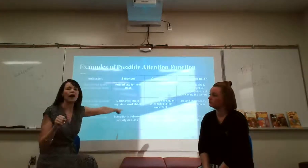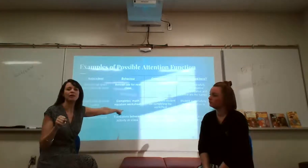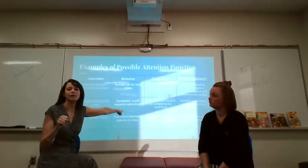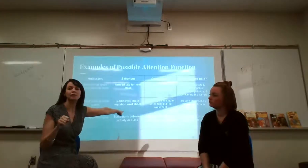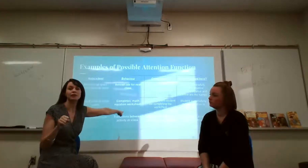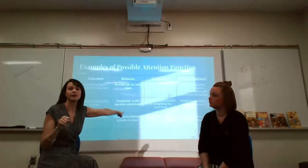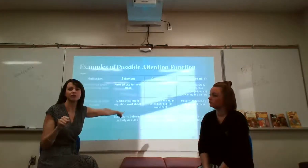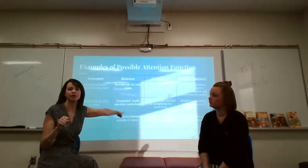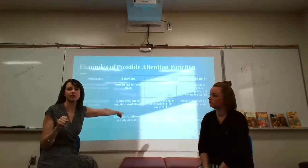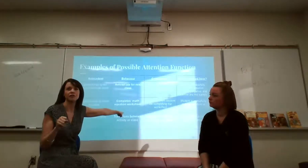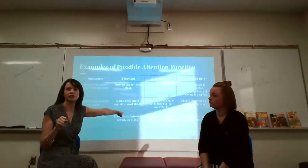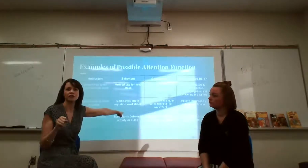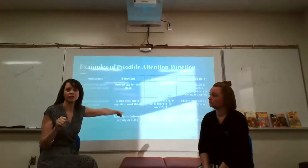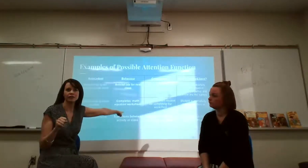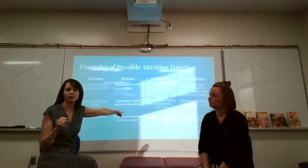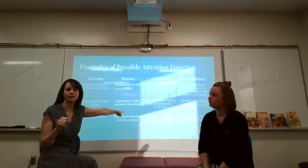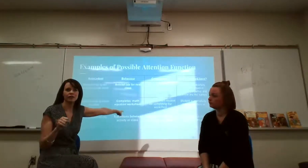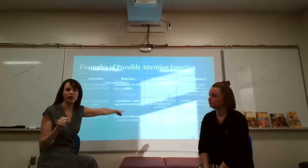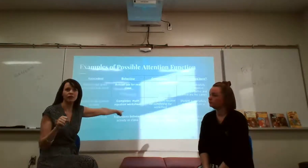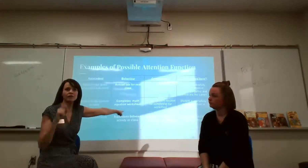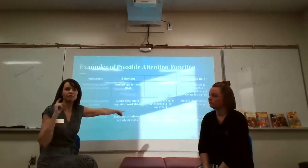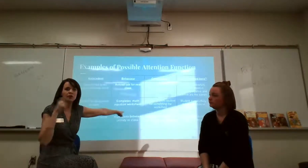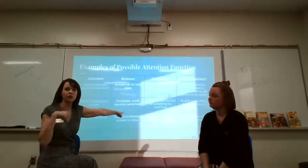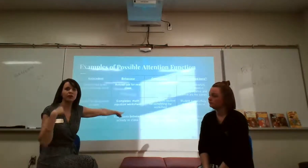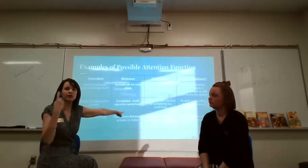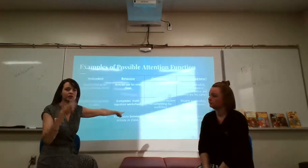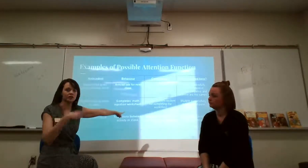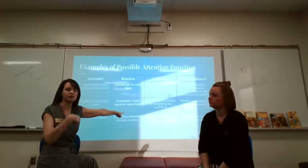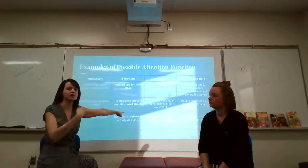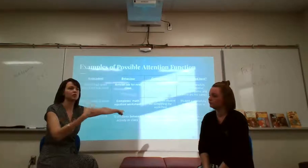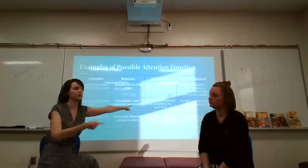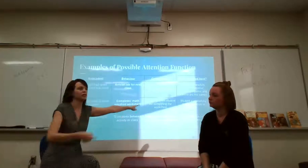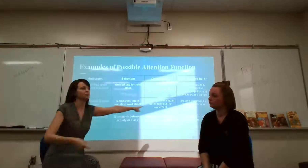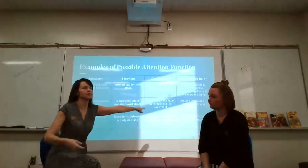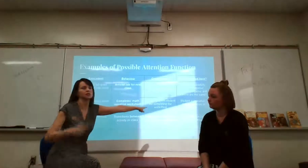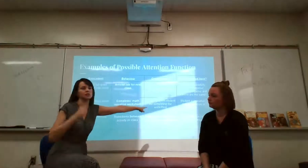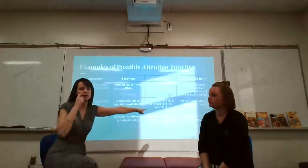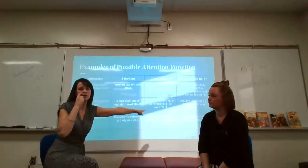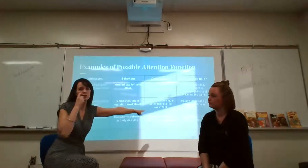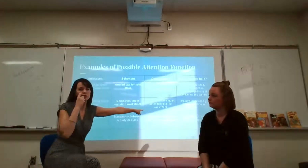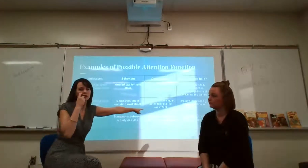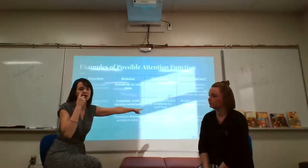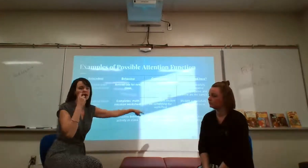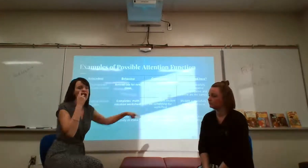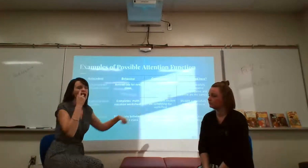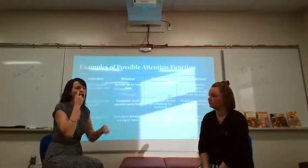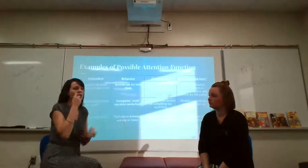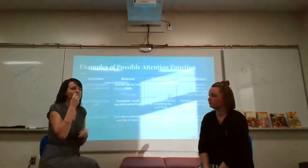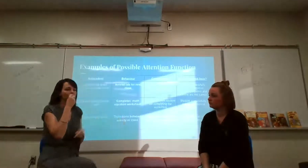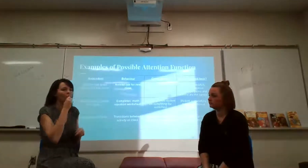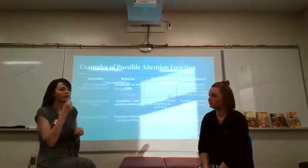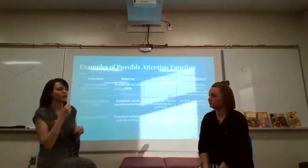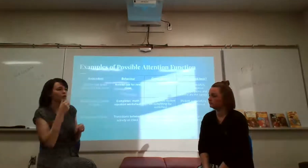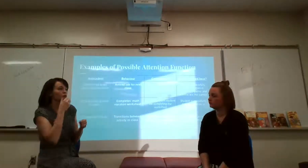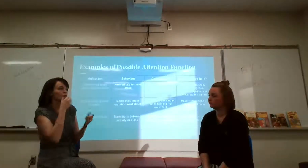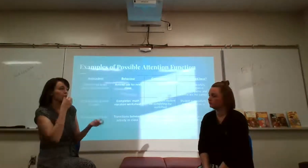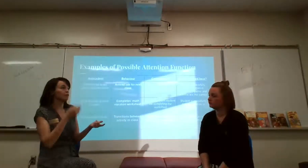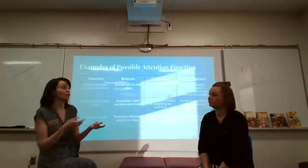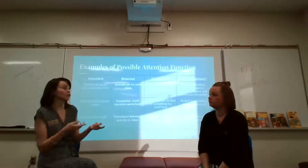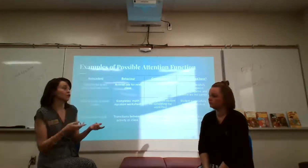have to complete this worksheet first, right? Because in my learning history, this is what leads me to this reinforcement. And so same could be true